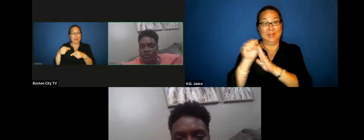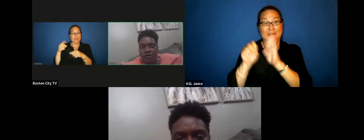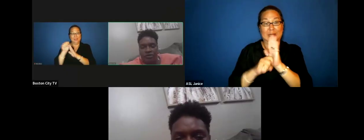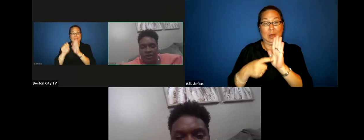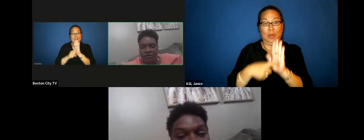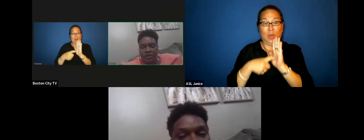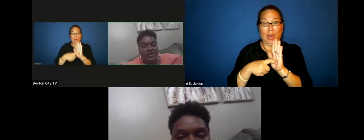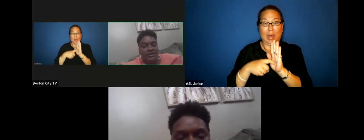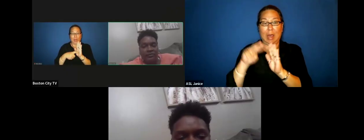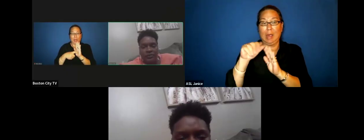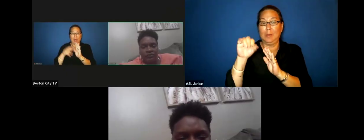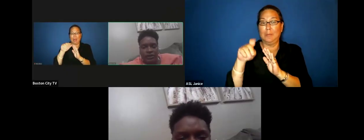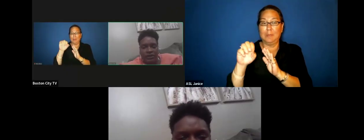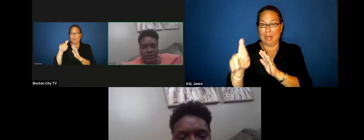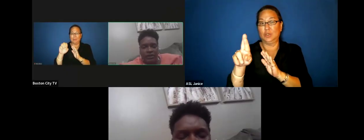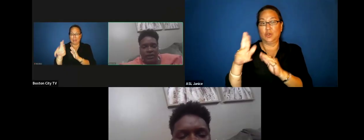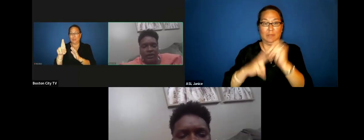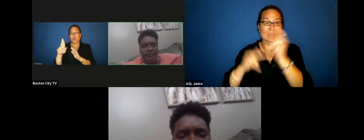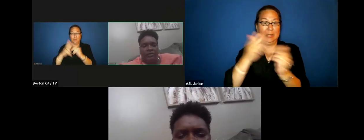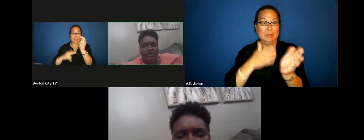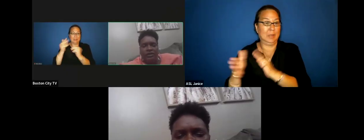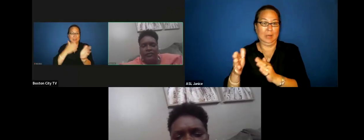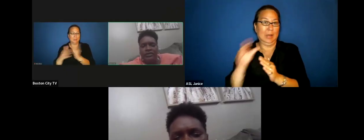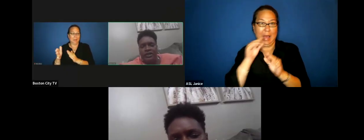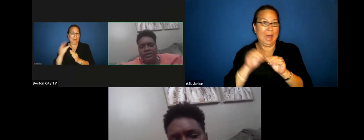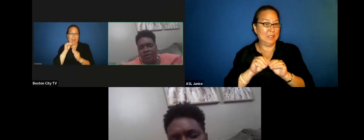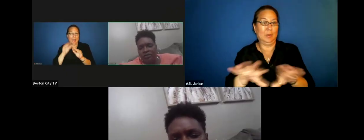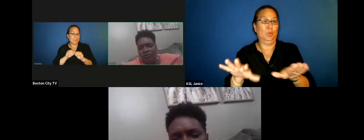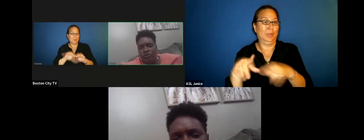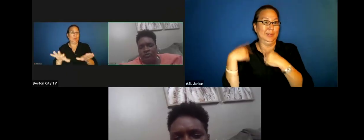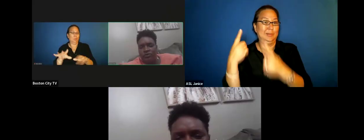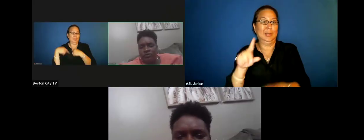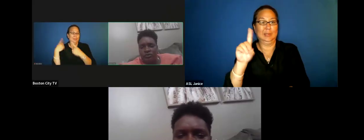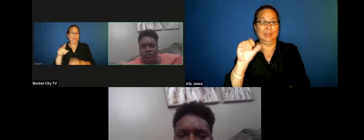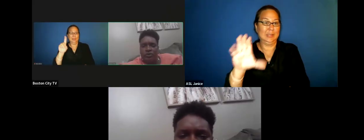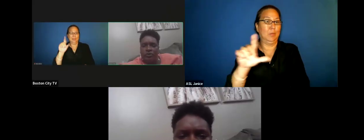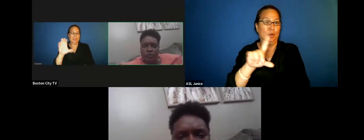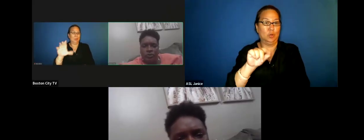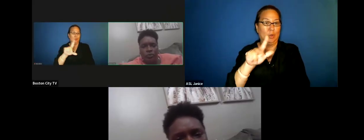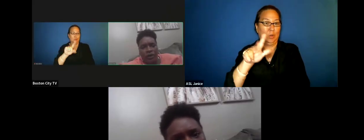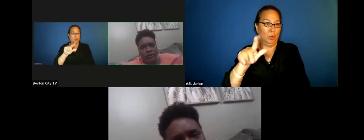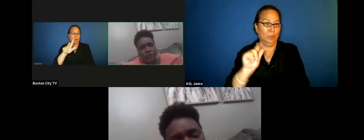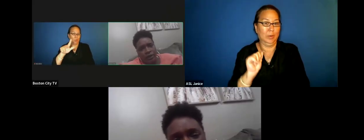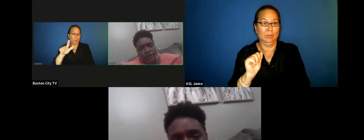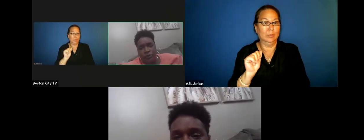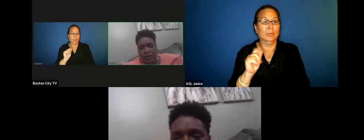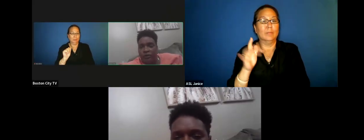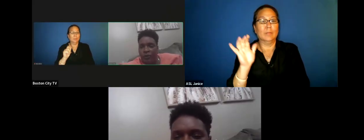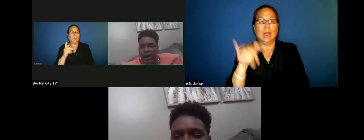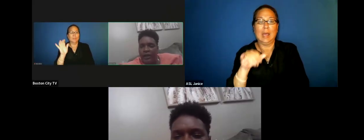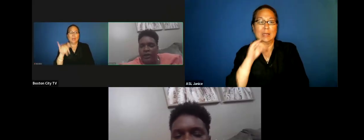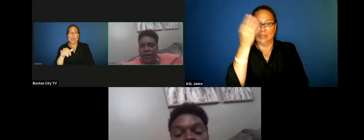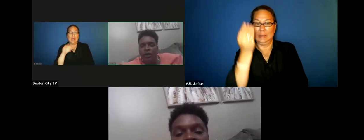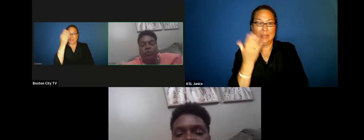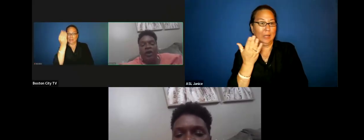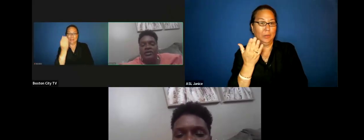December 2023 has never been released. Families are left to guess about the future of their schools, the who, the what, the when, the where, the